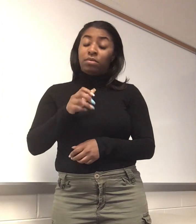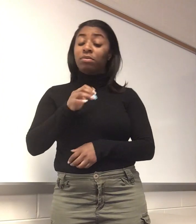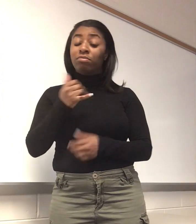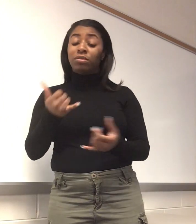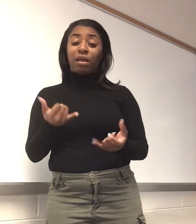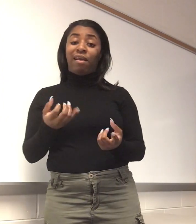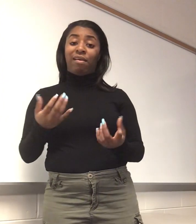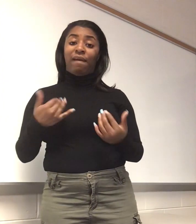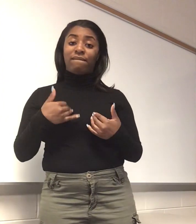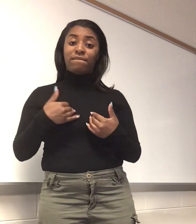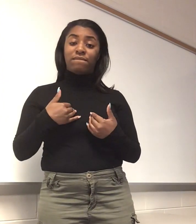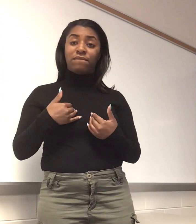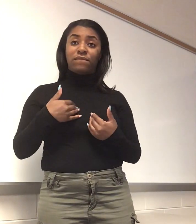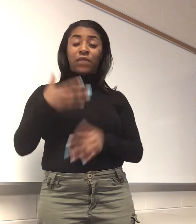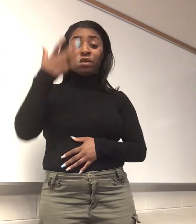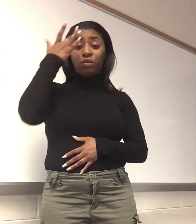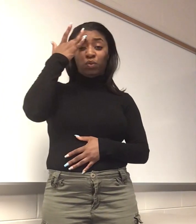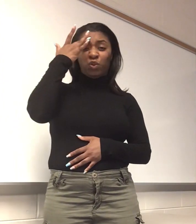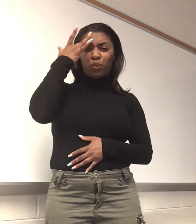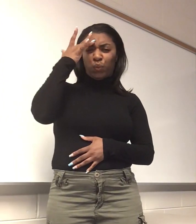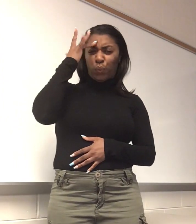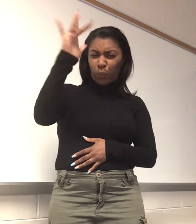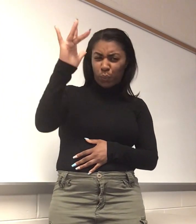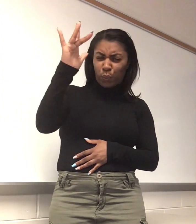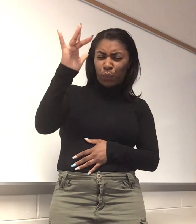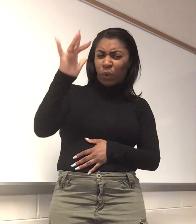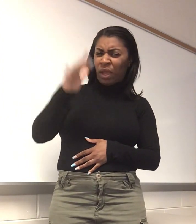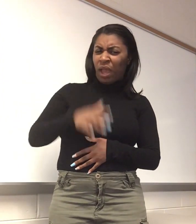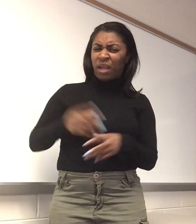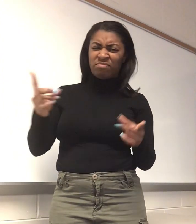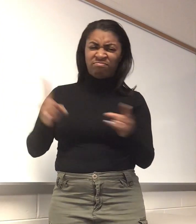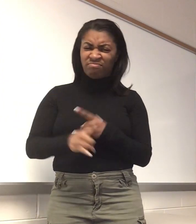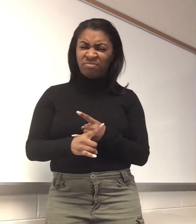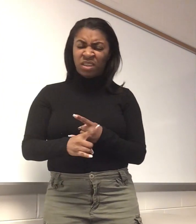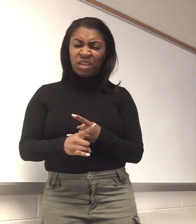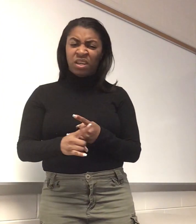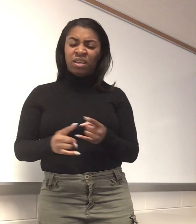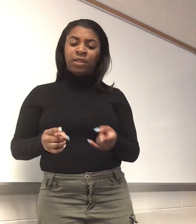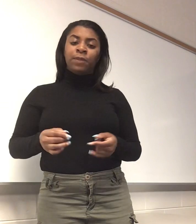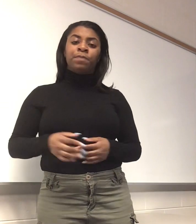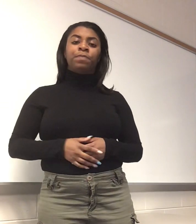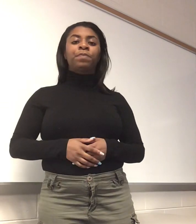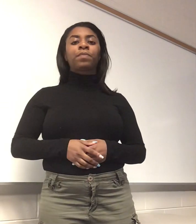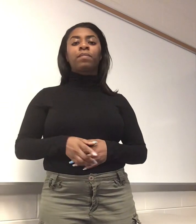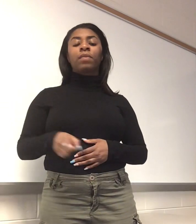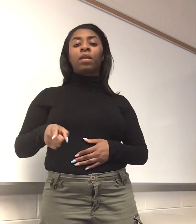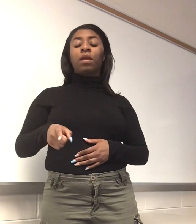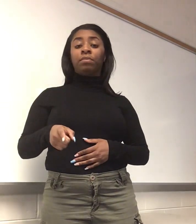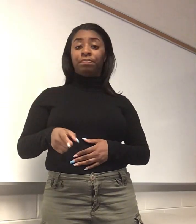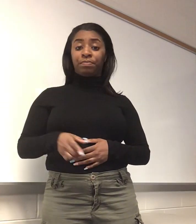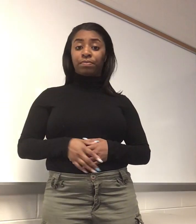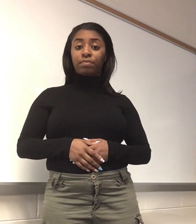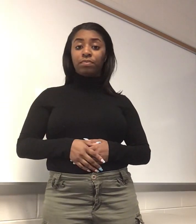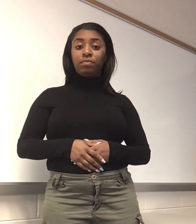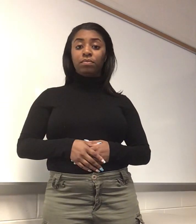inferior status gives him insight on the human condition. See, in a lot of ways, the Fool should feel like an